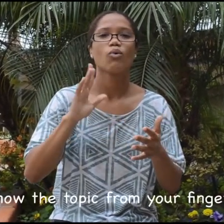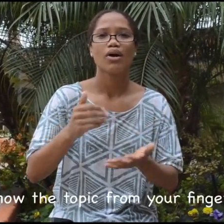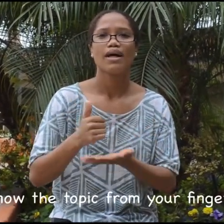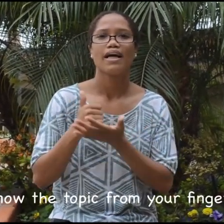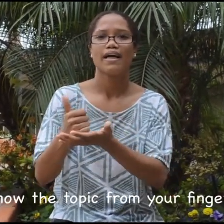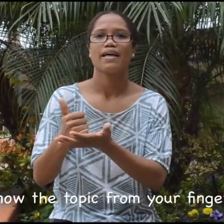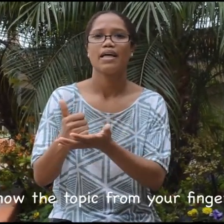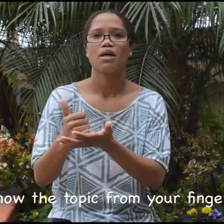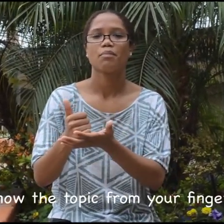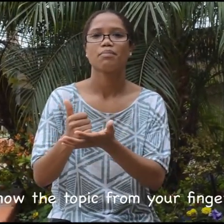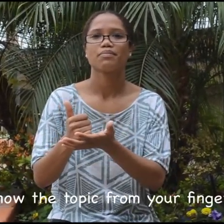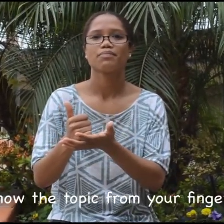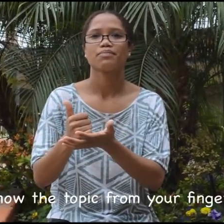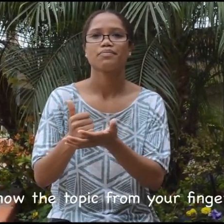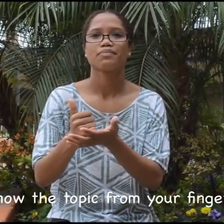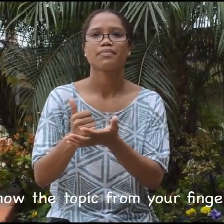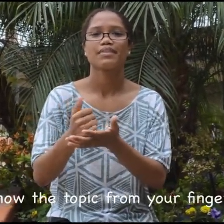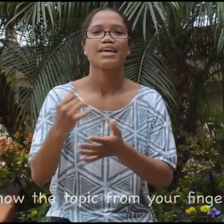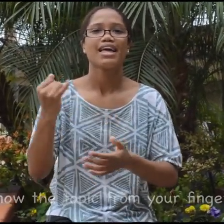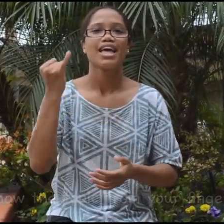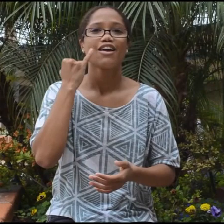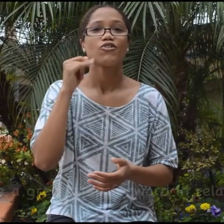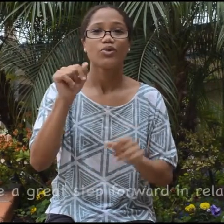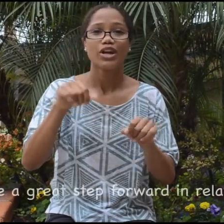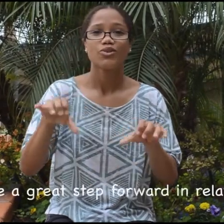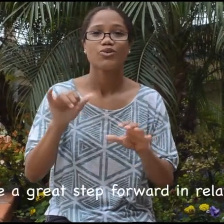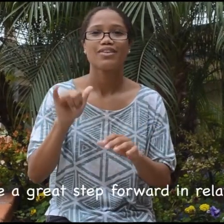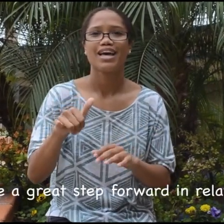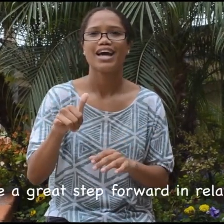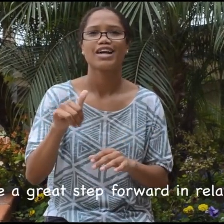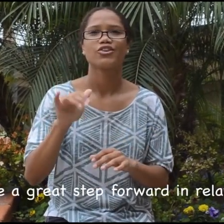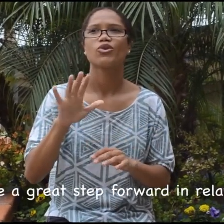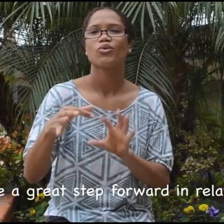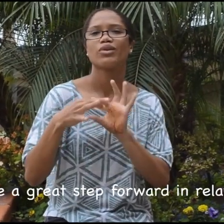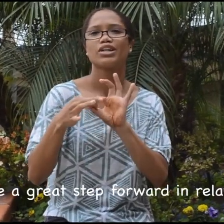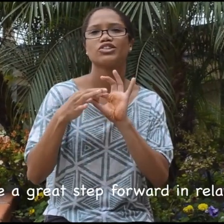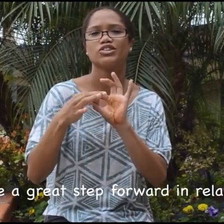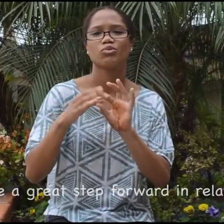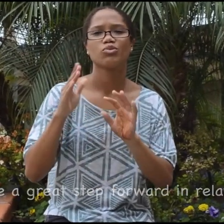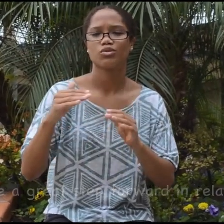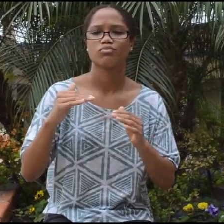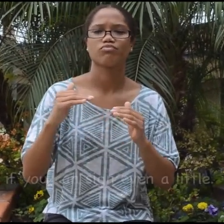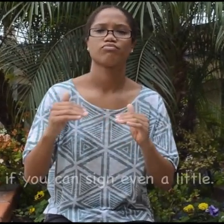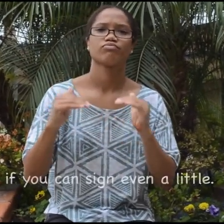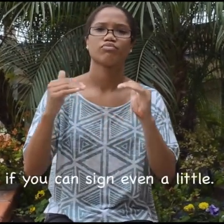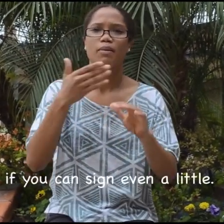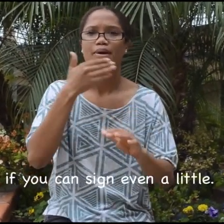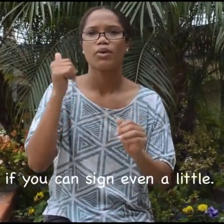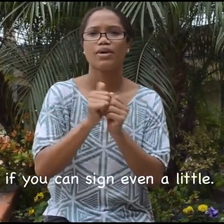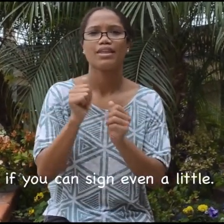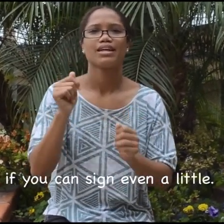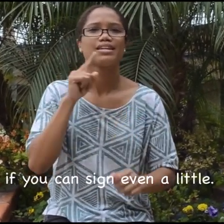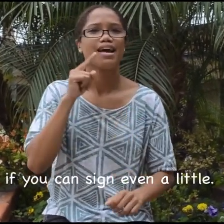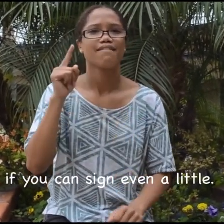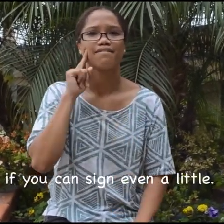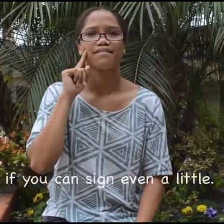know the topic from your finger spelling. It will be a great step forward in relationships if you can sign even a little.